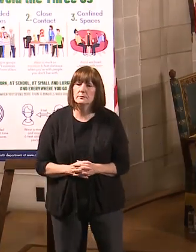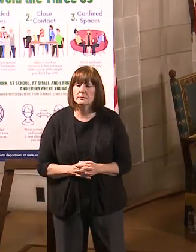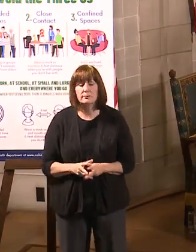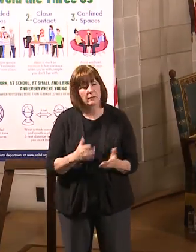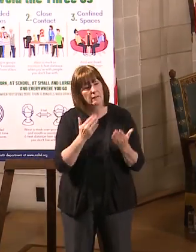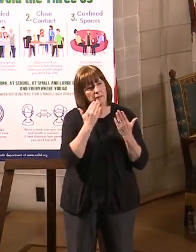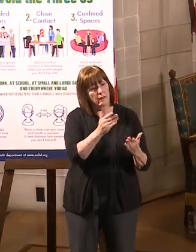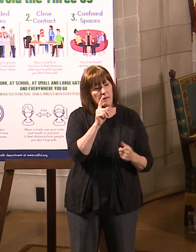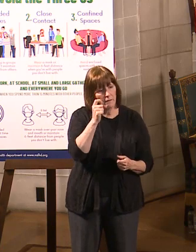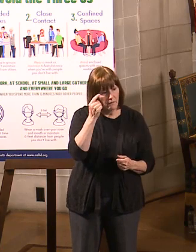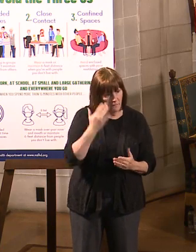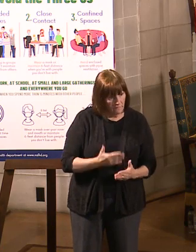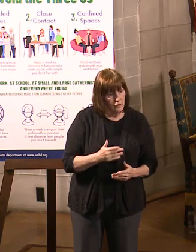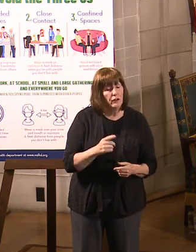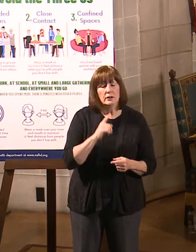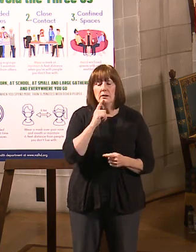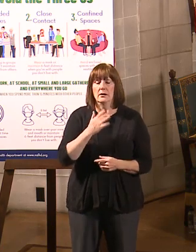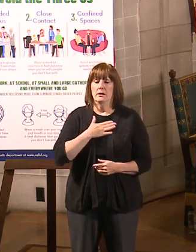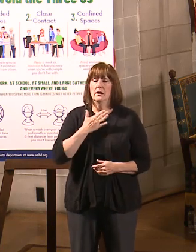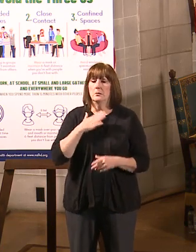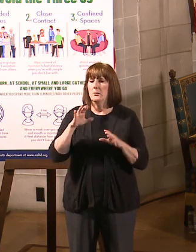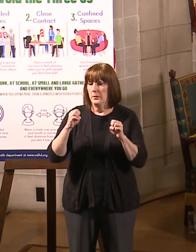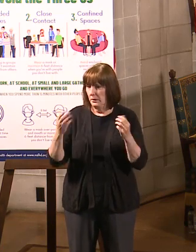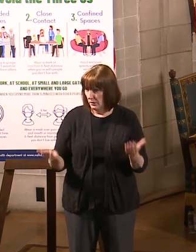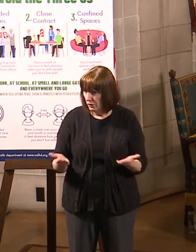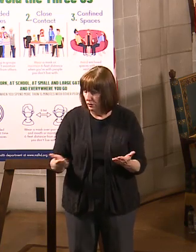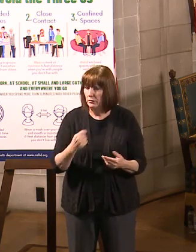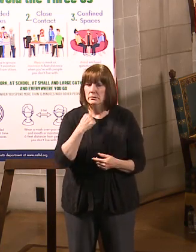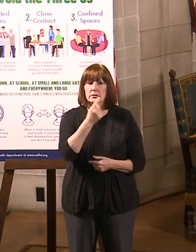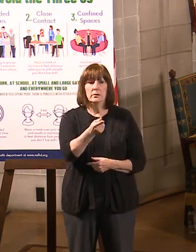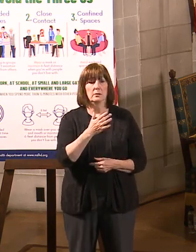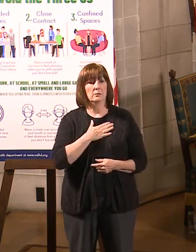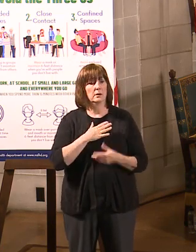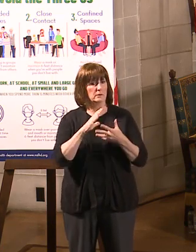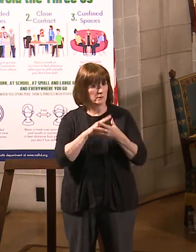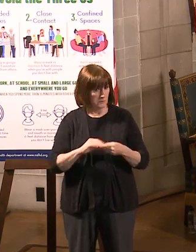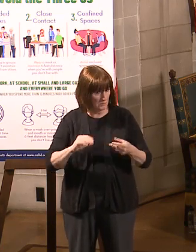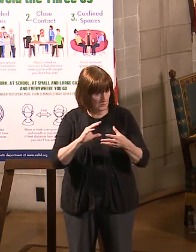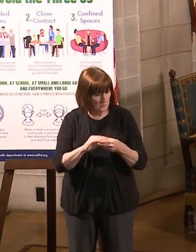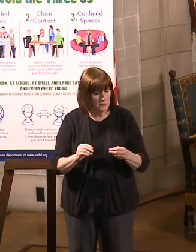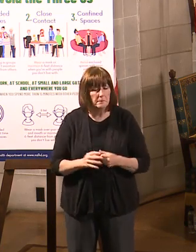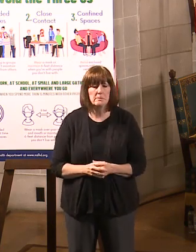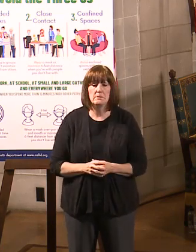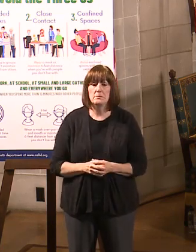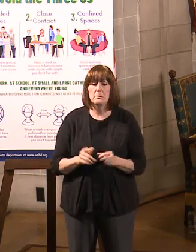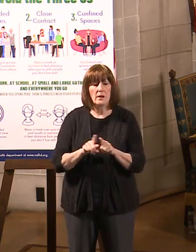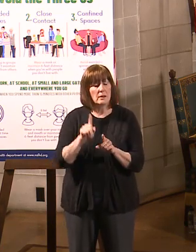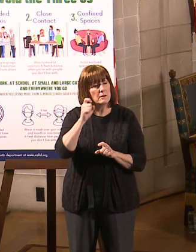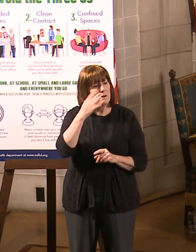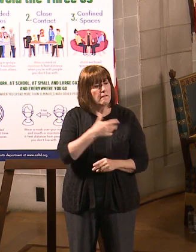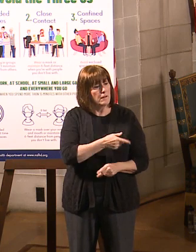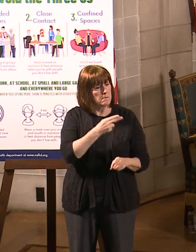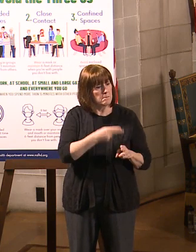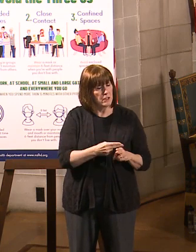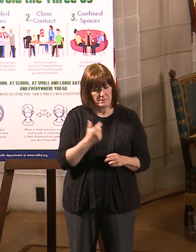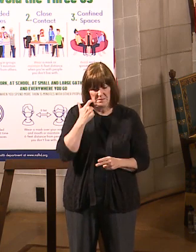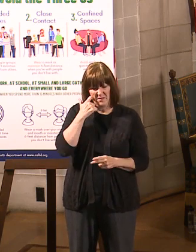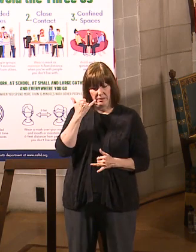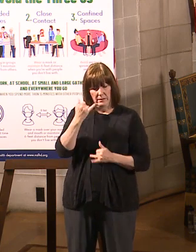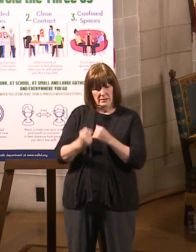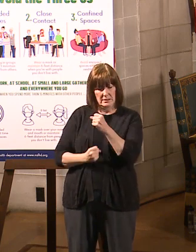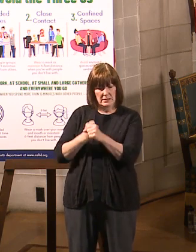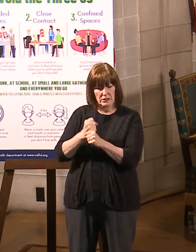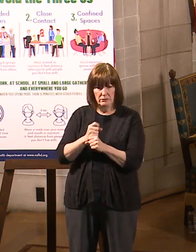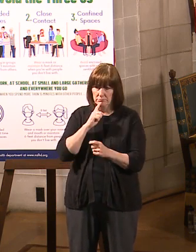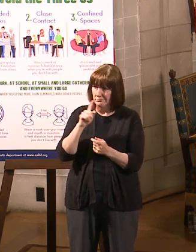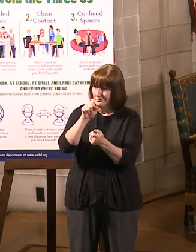Well, thank you, Governor. It's a pleasure for me to be here and tell you a little bit about my story. As the Governor mentioned, it was earlier this year, it was actually